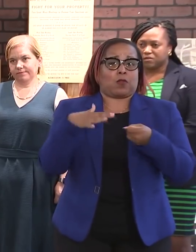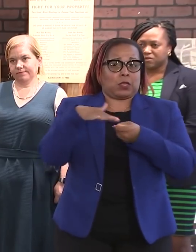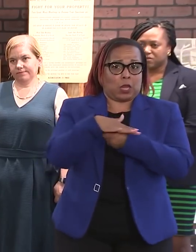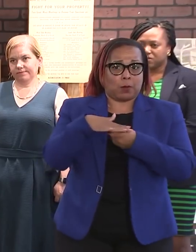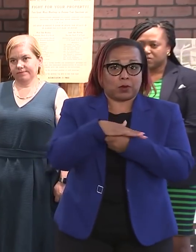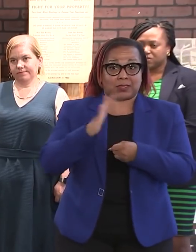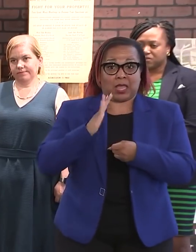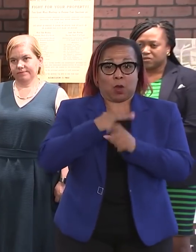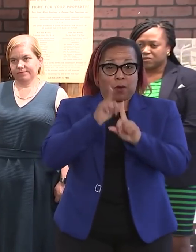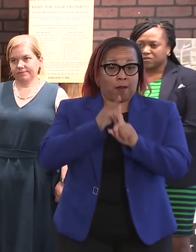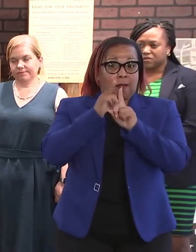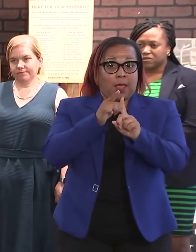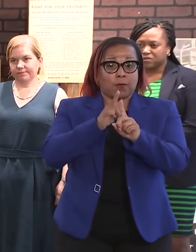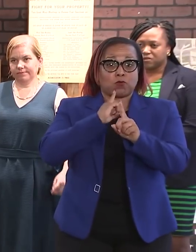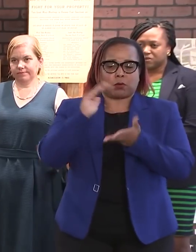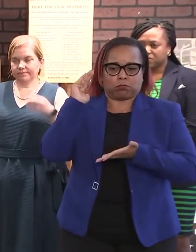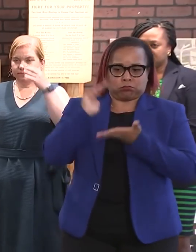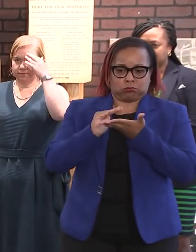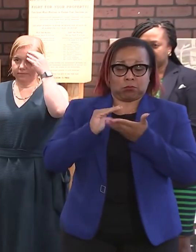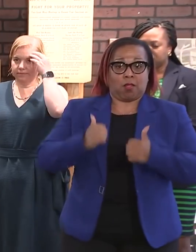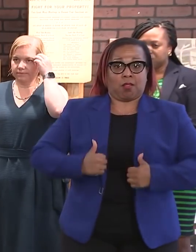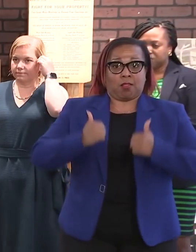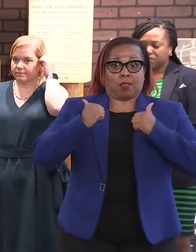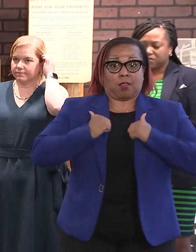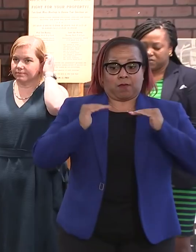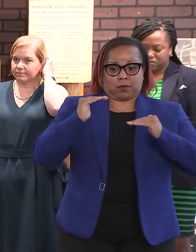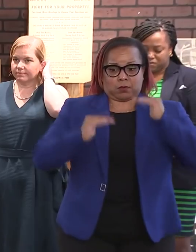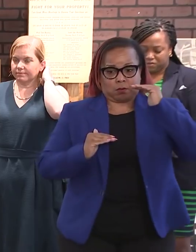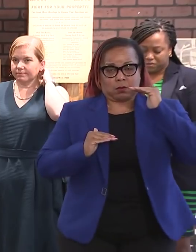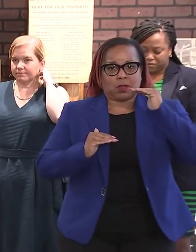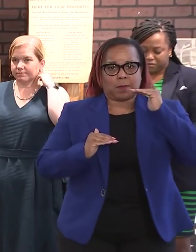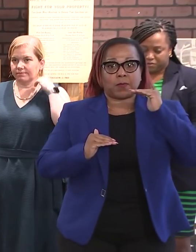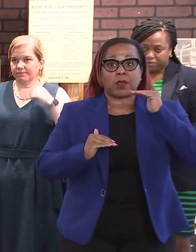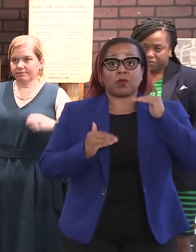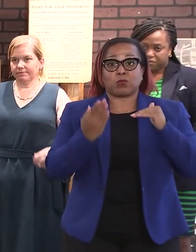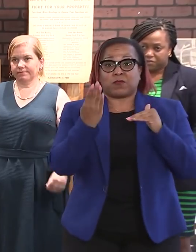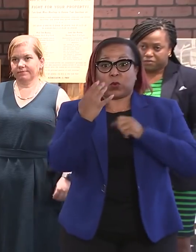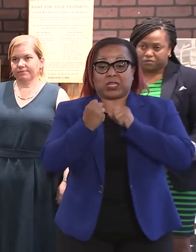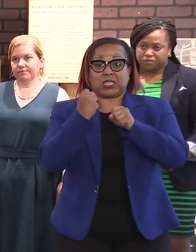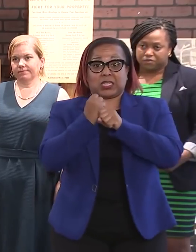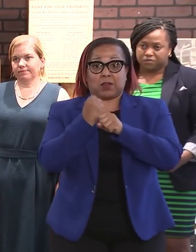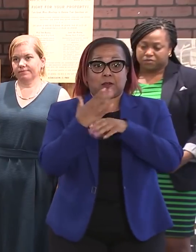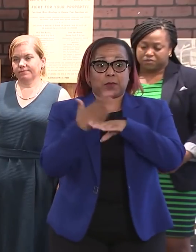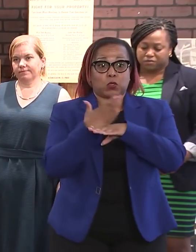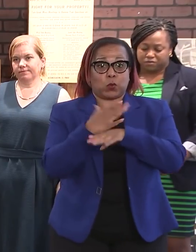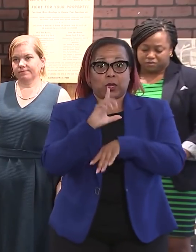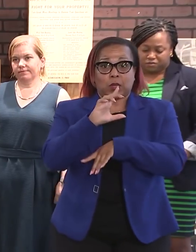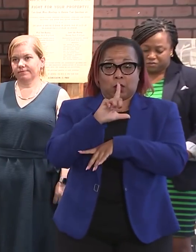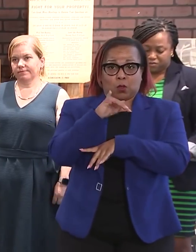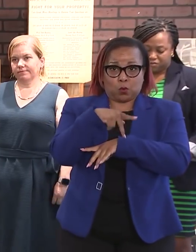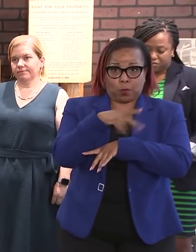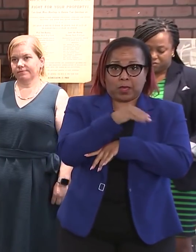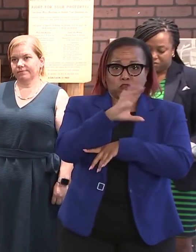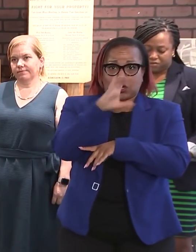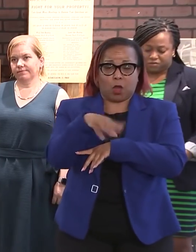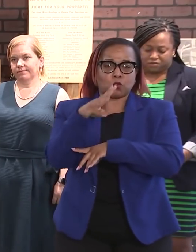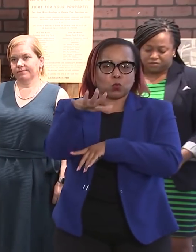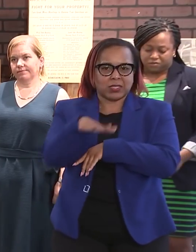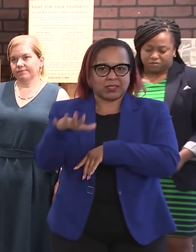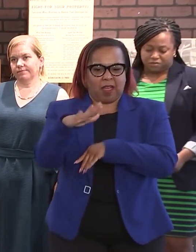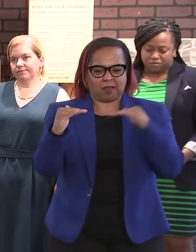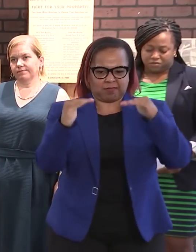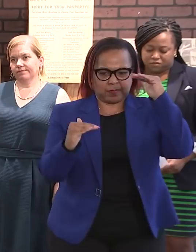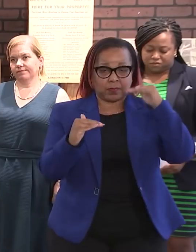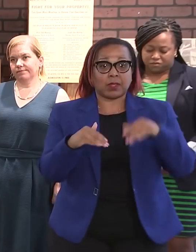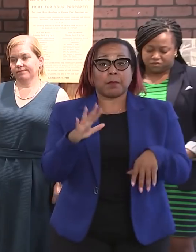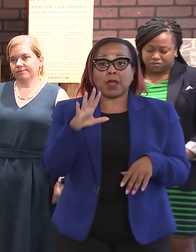neighborhoods, our aim is to decrease the life expectancy gap, which stands at 14 years between the Loop and Chicago's West Side,